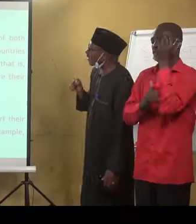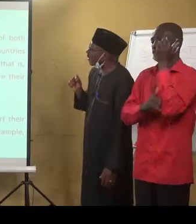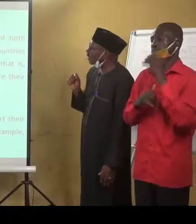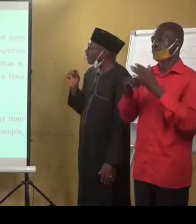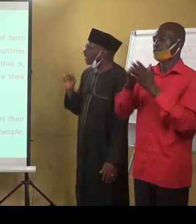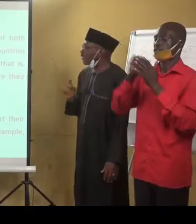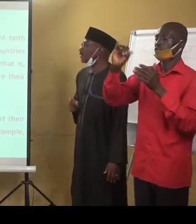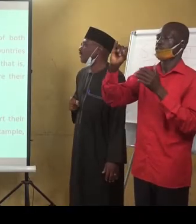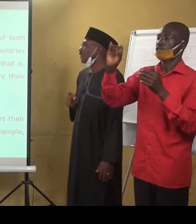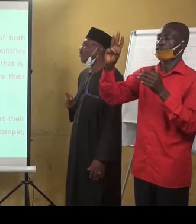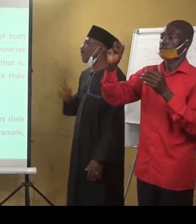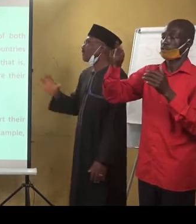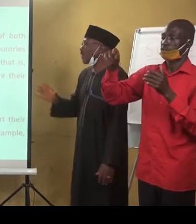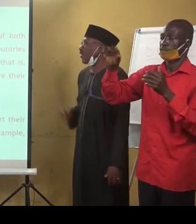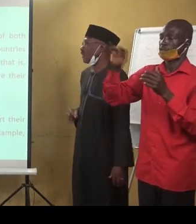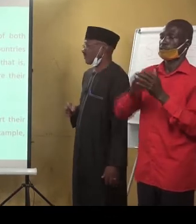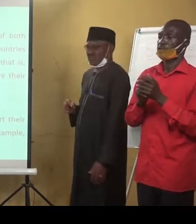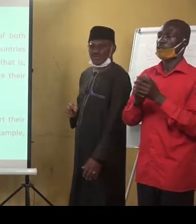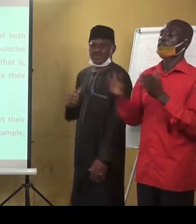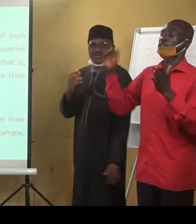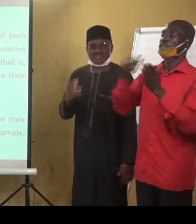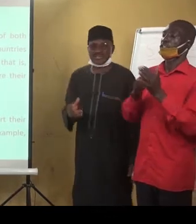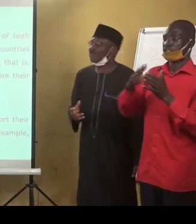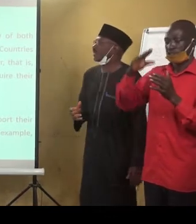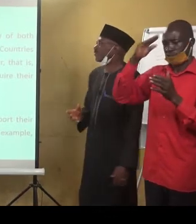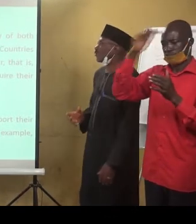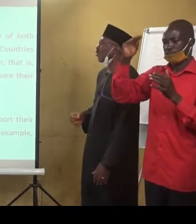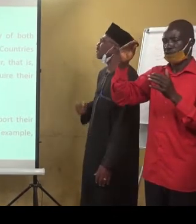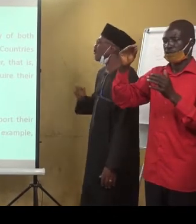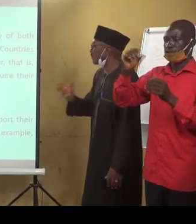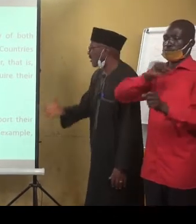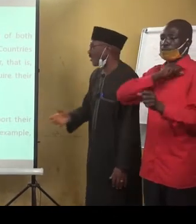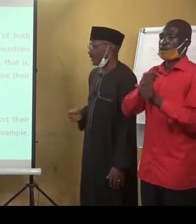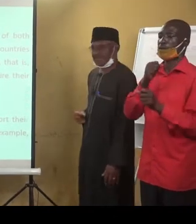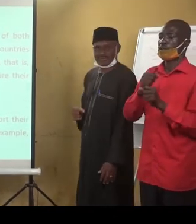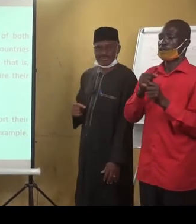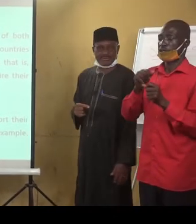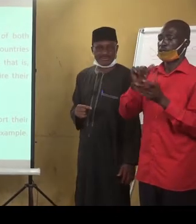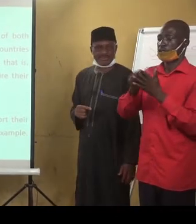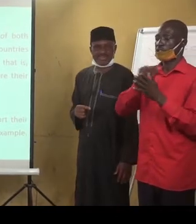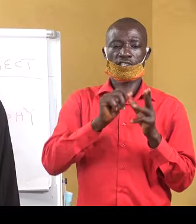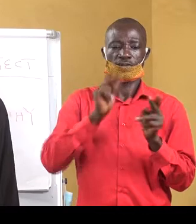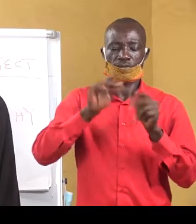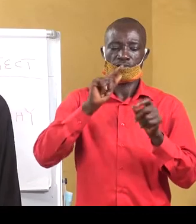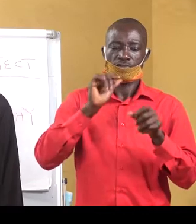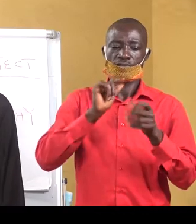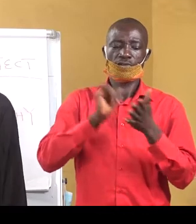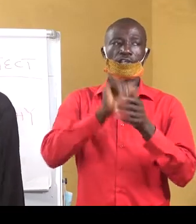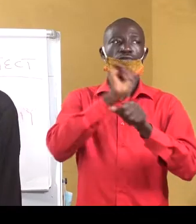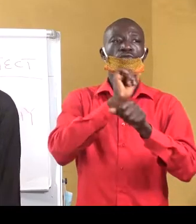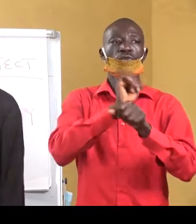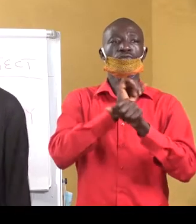import. Secondly, manpower. What do you understand by this word manpower? That